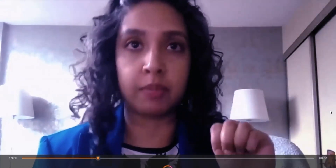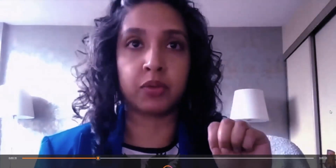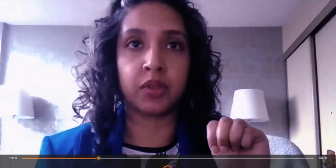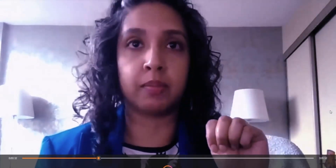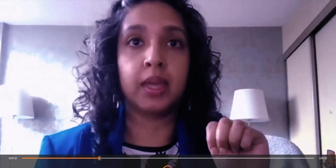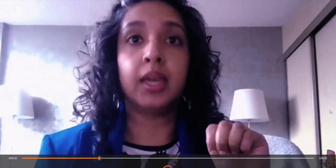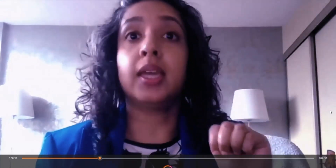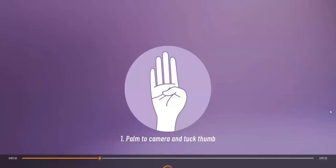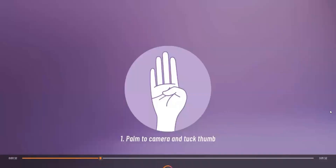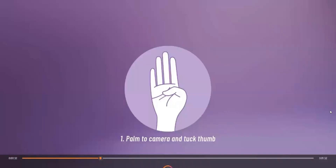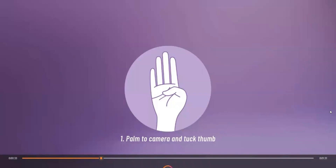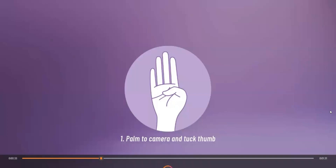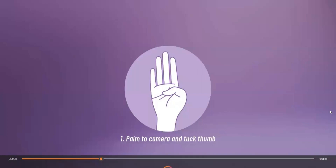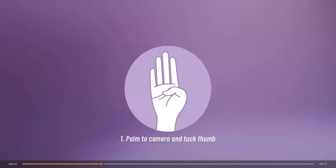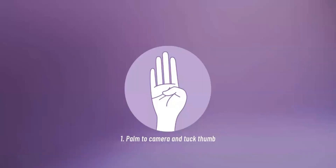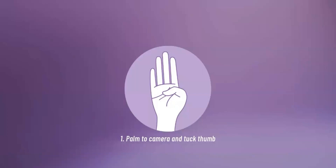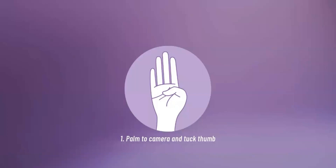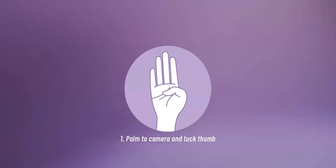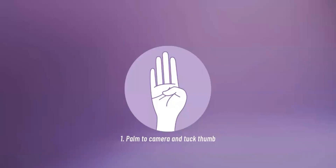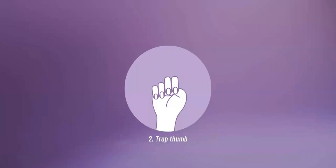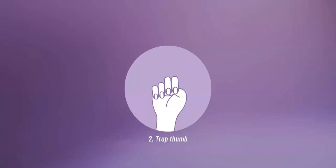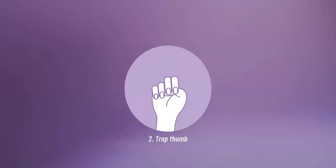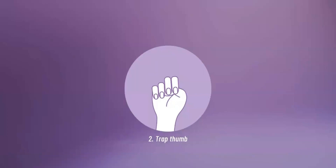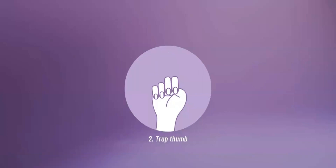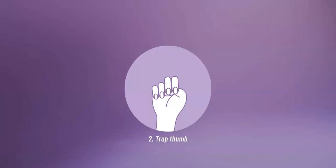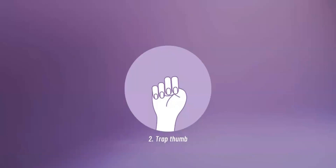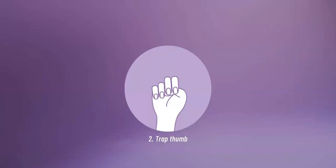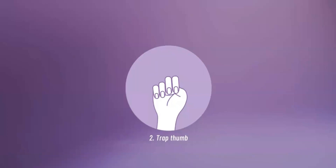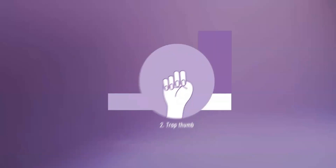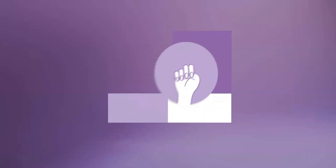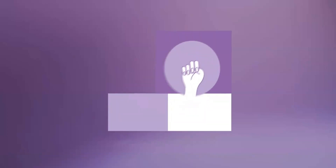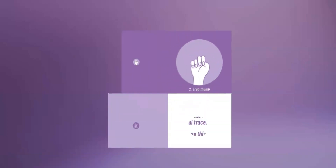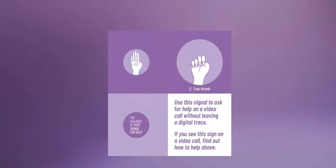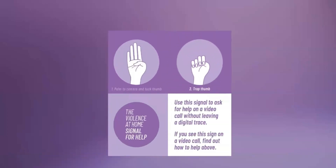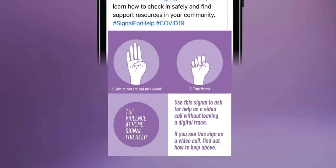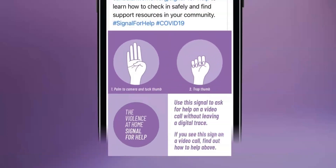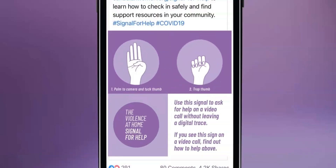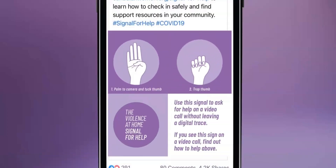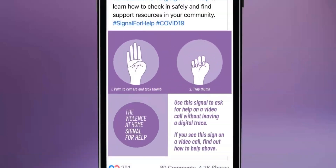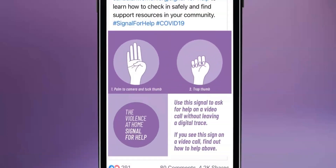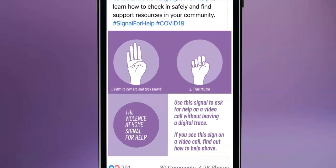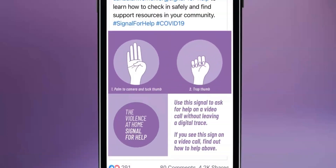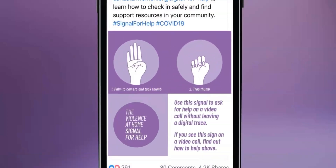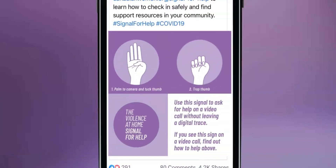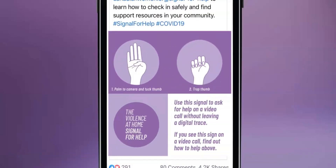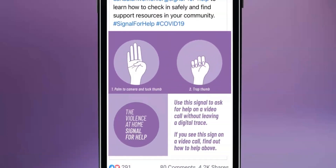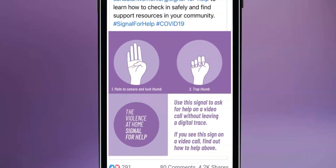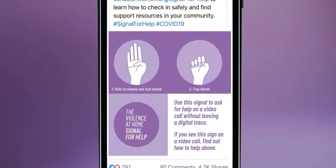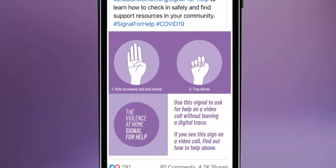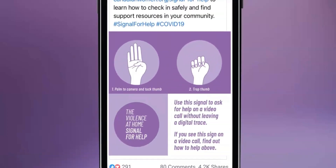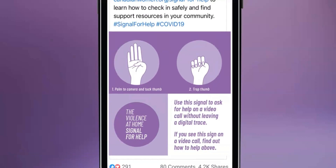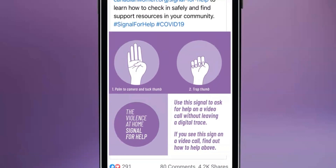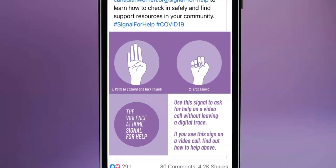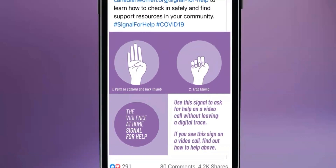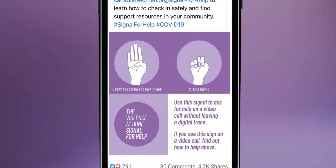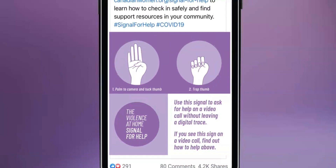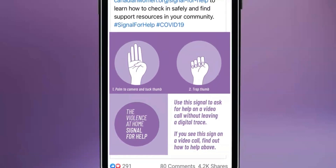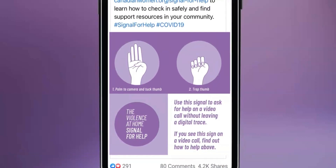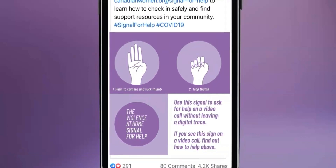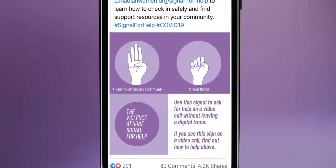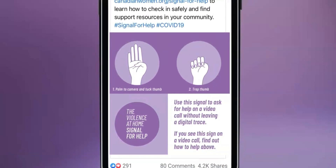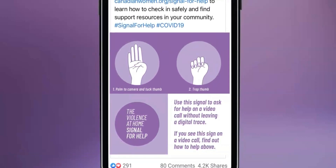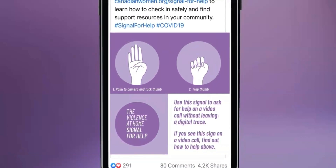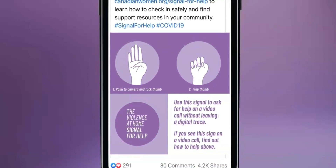and you trap your thumb. It means I need help and I need you to check in with me safely. We launched with organic posts, designed with